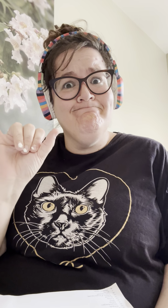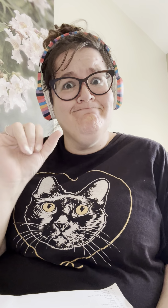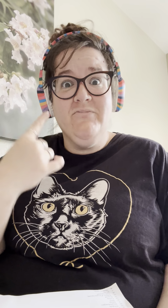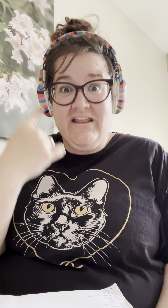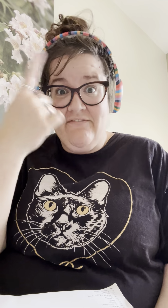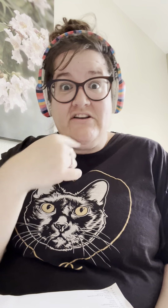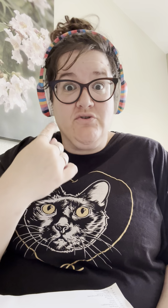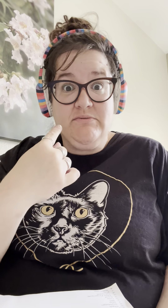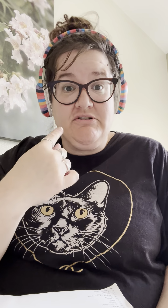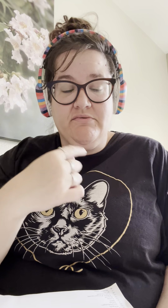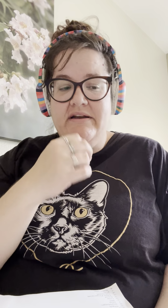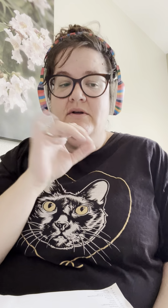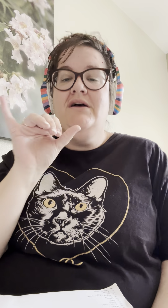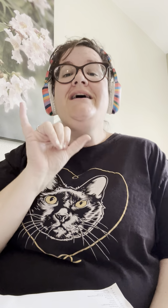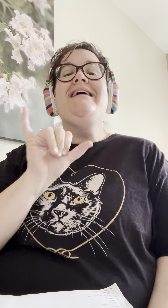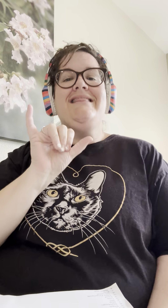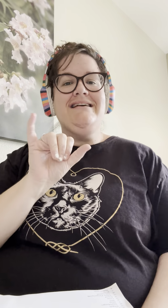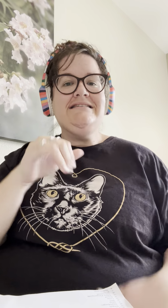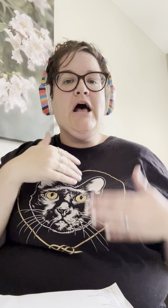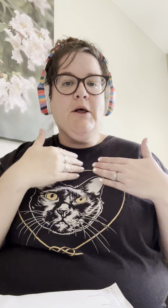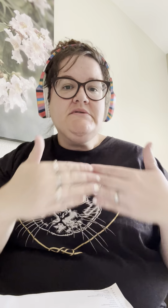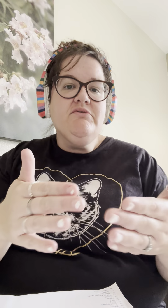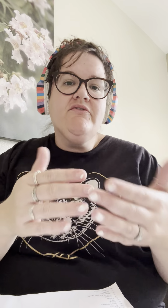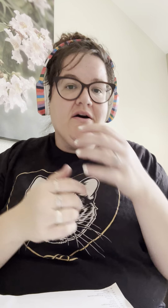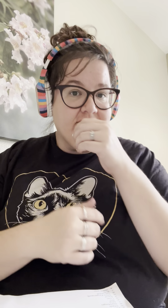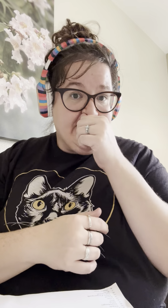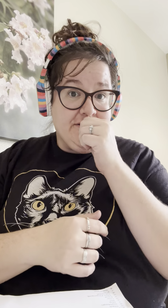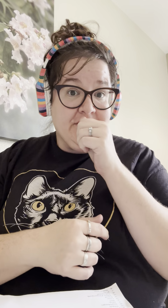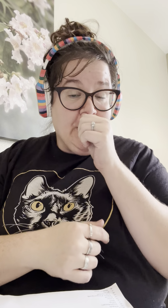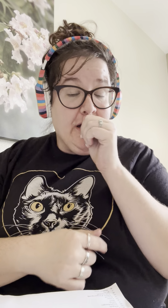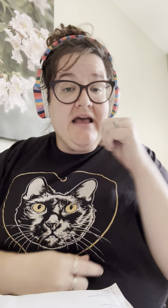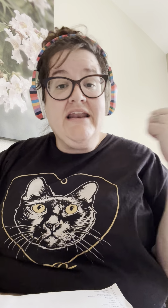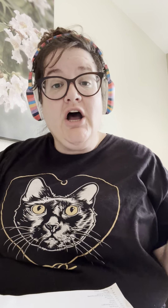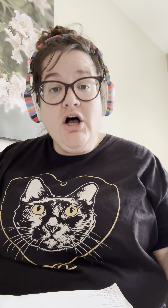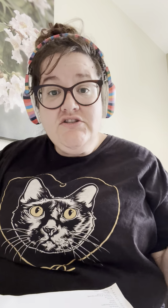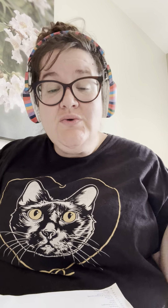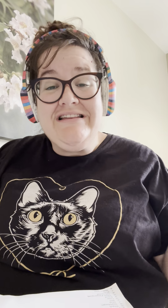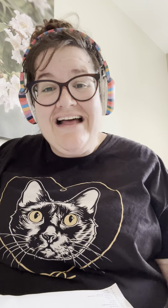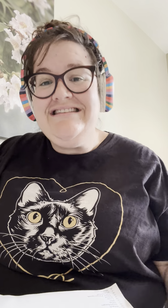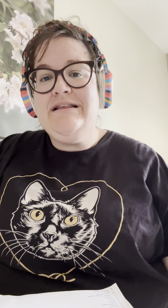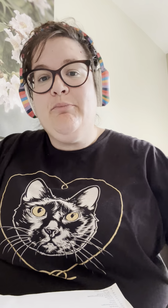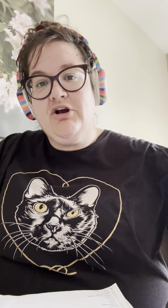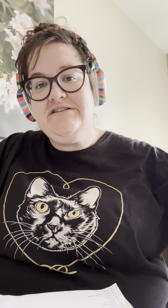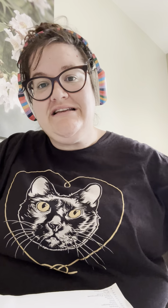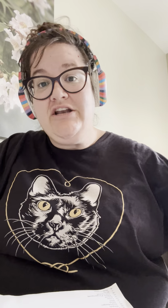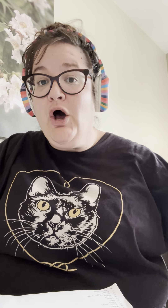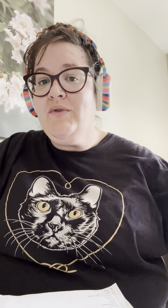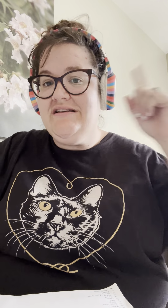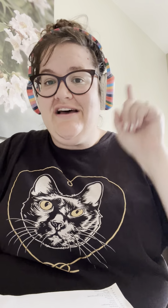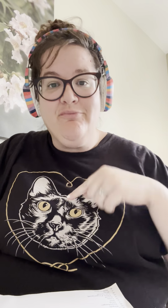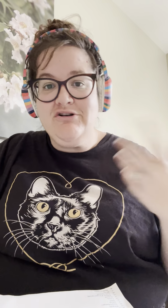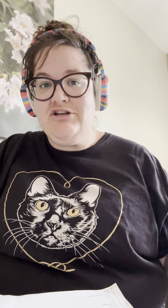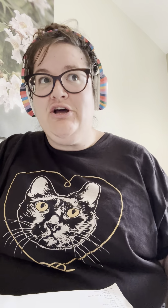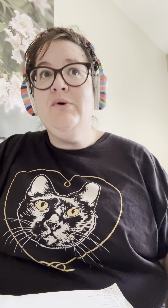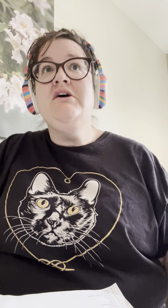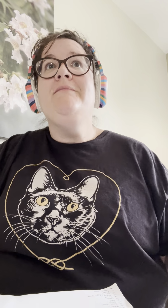Look at that facial expression, right? This helps move conversations along, and it also lets the person know, the deaf person know, that